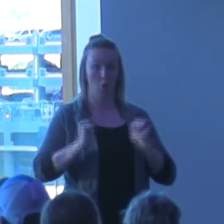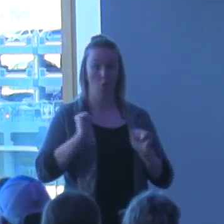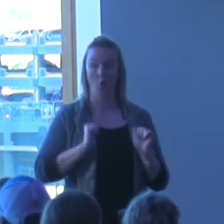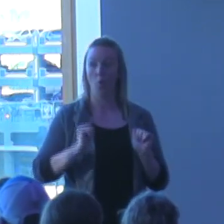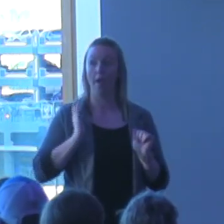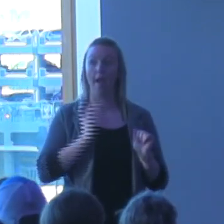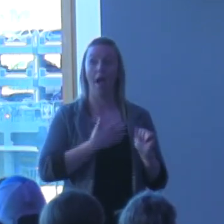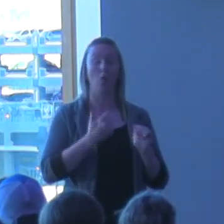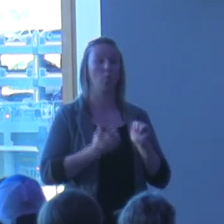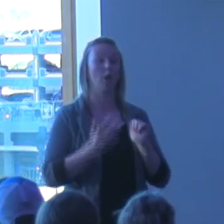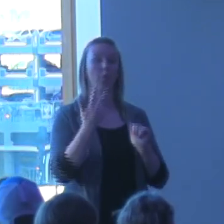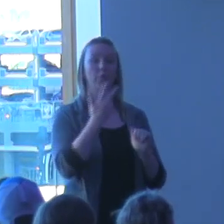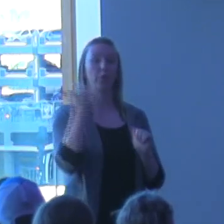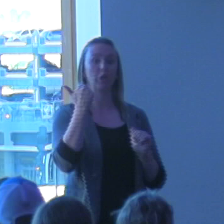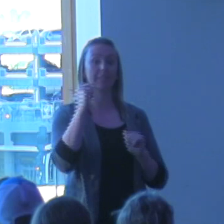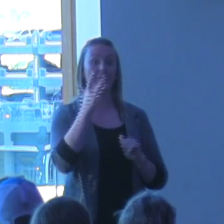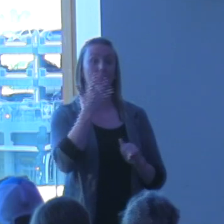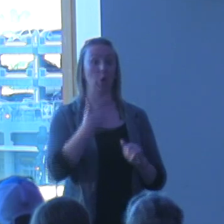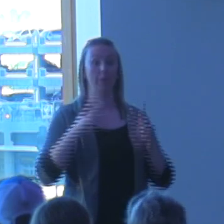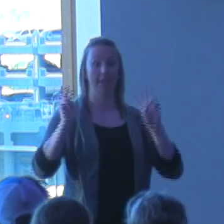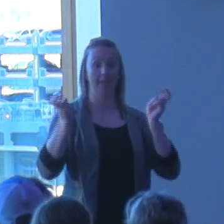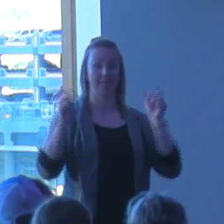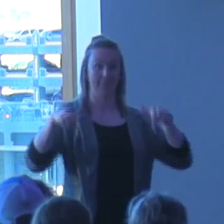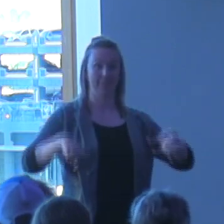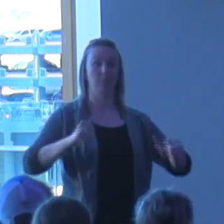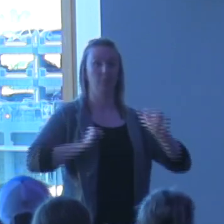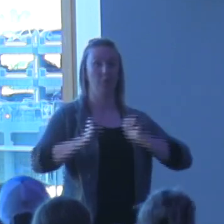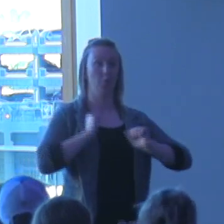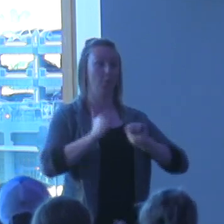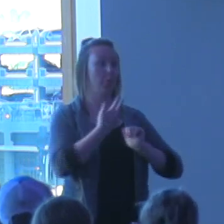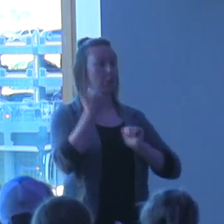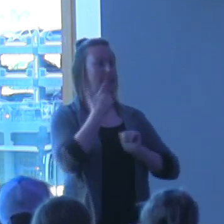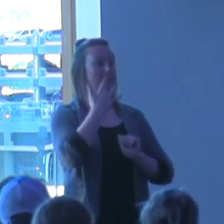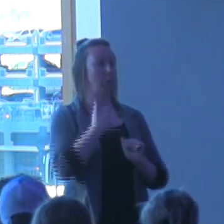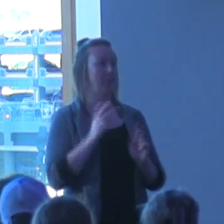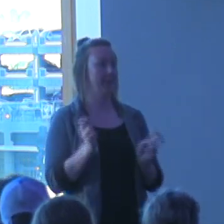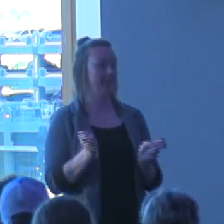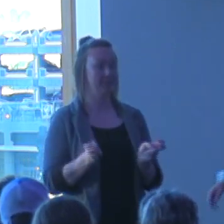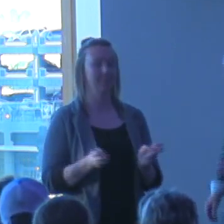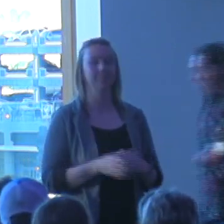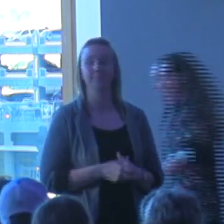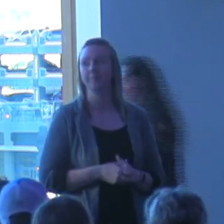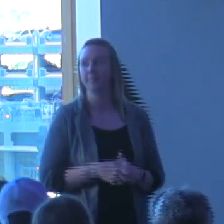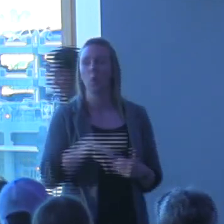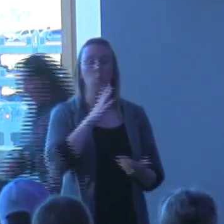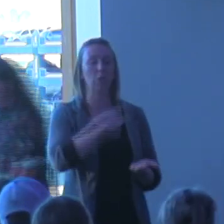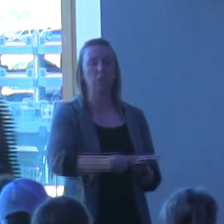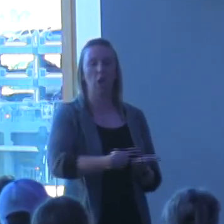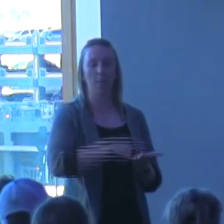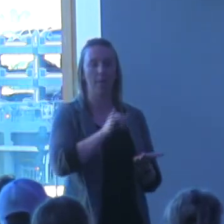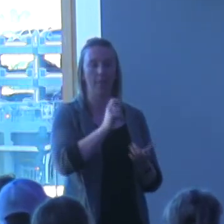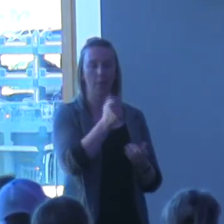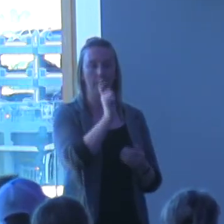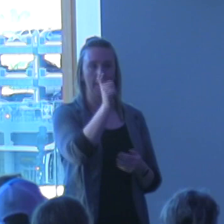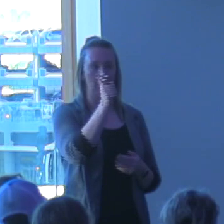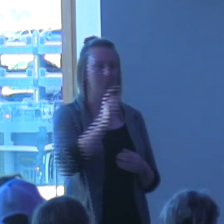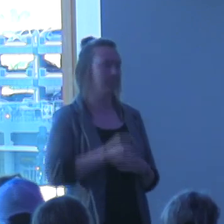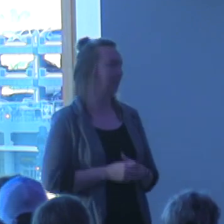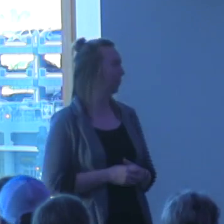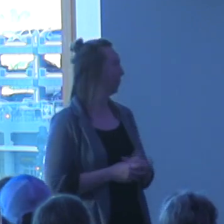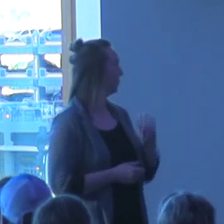our 13th birthday tonight, our 13th birthday. Talk more about that a little later.